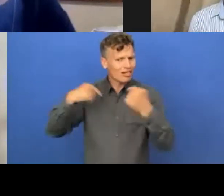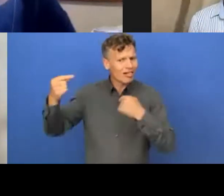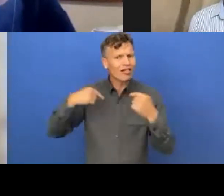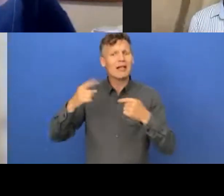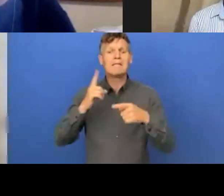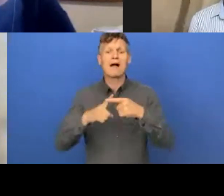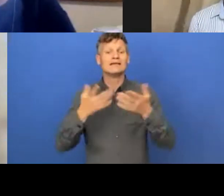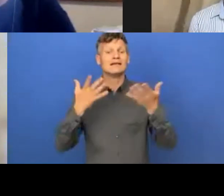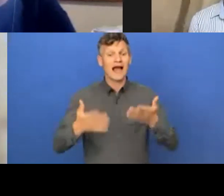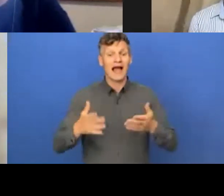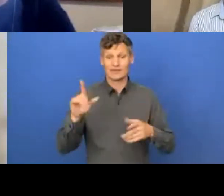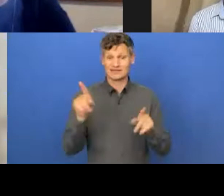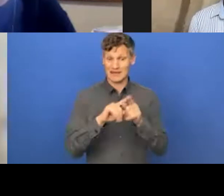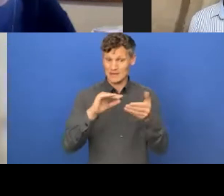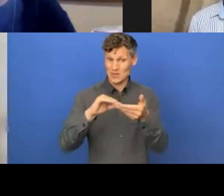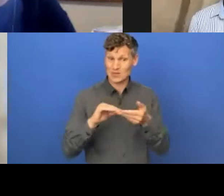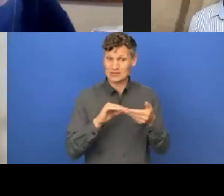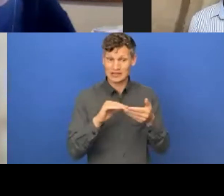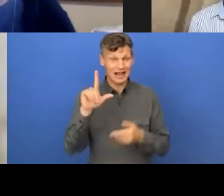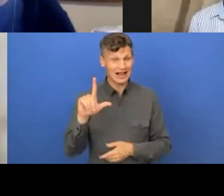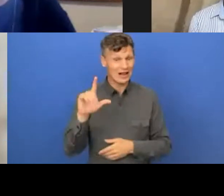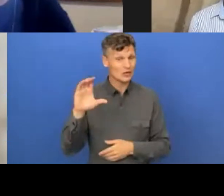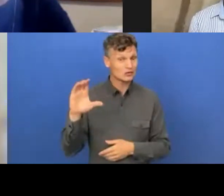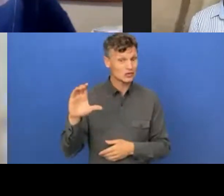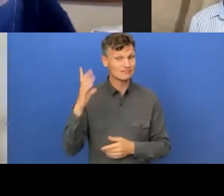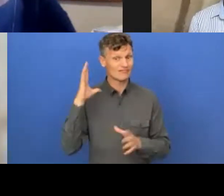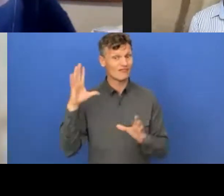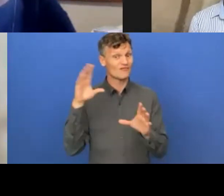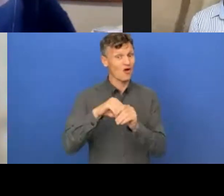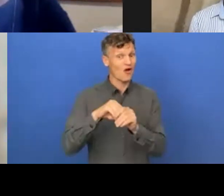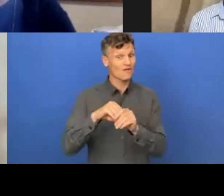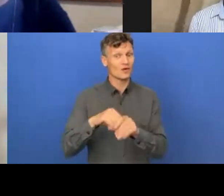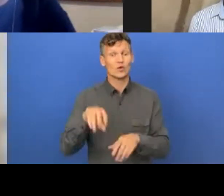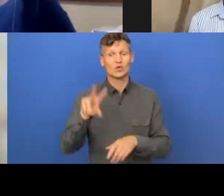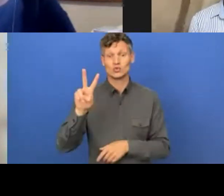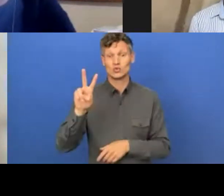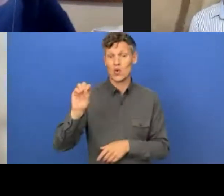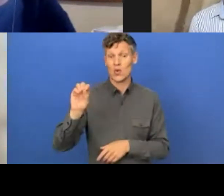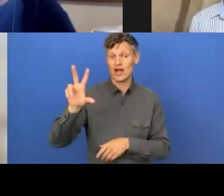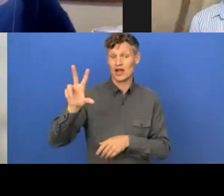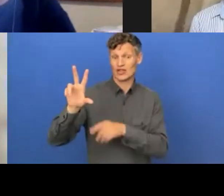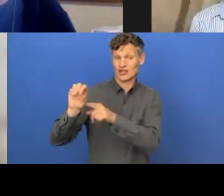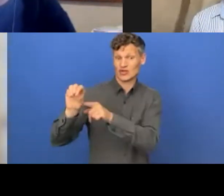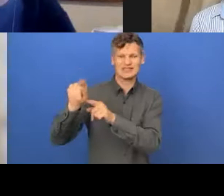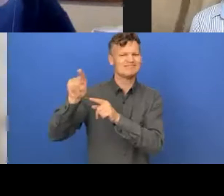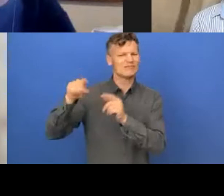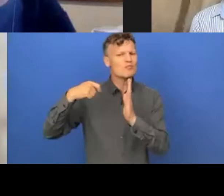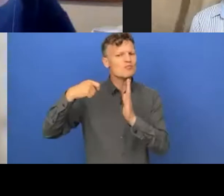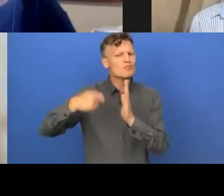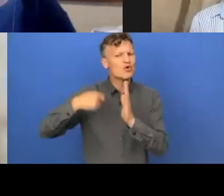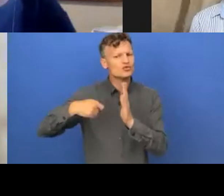Leonard Schicher in this 2030 and counting program that I mentioned when